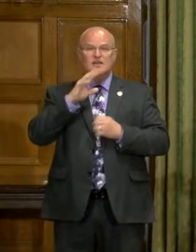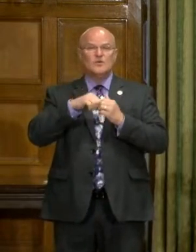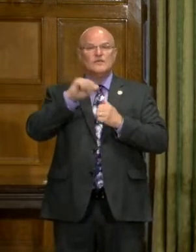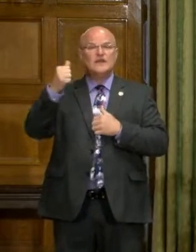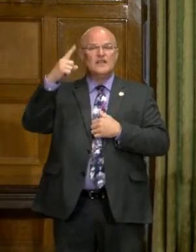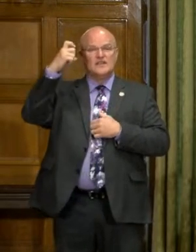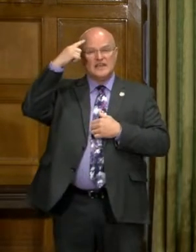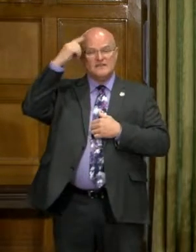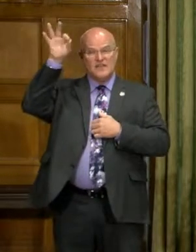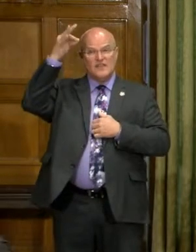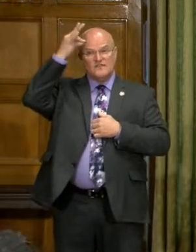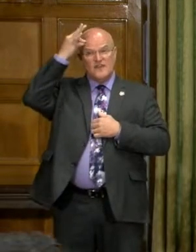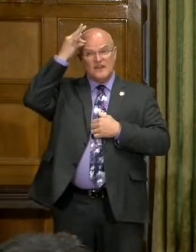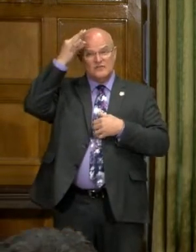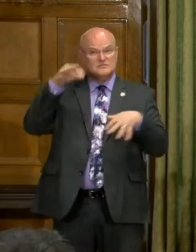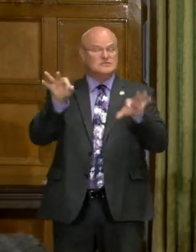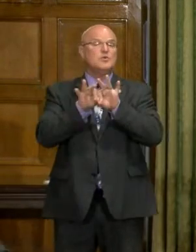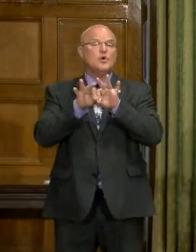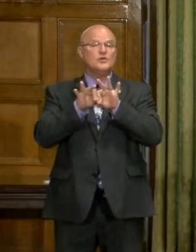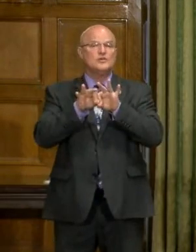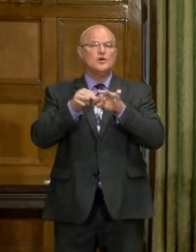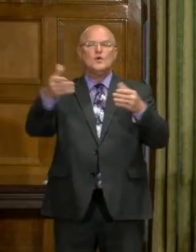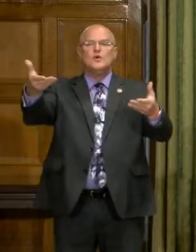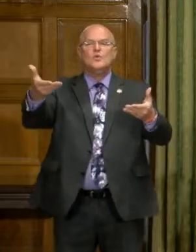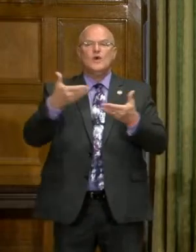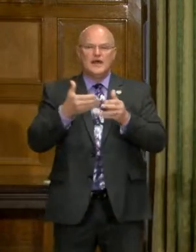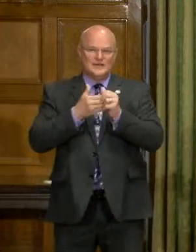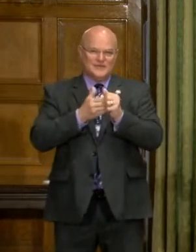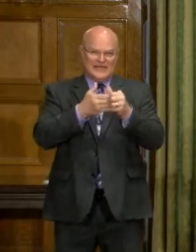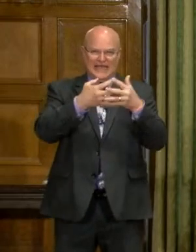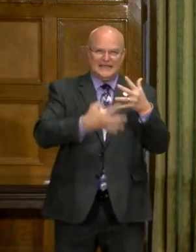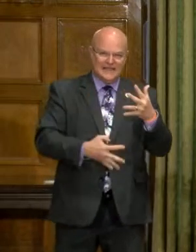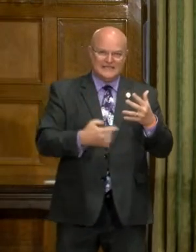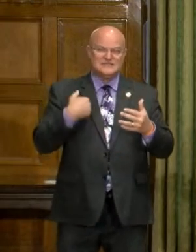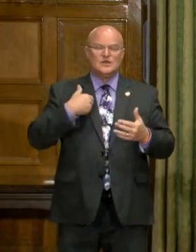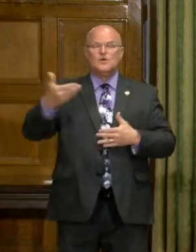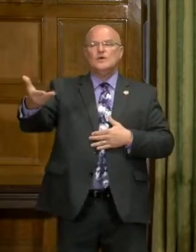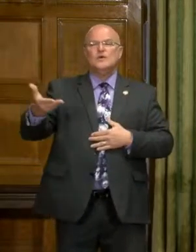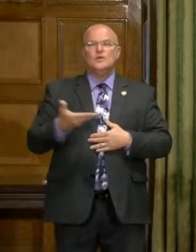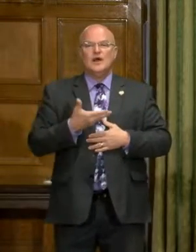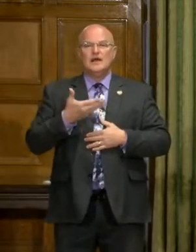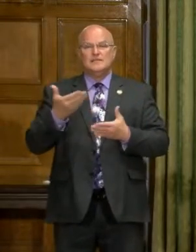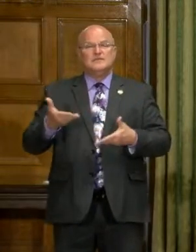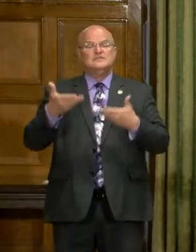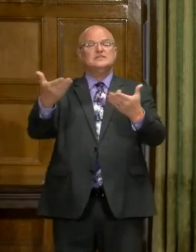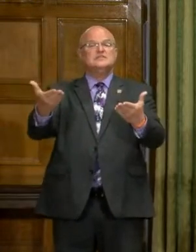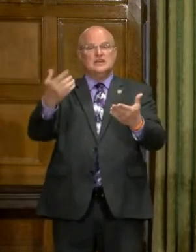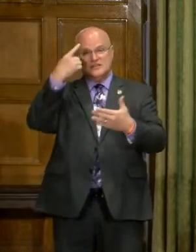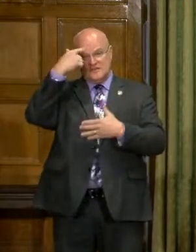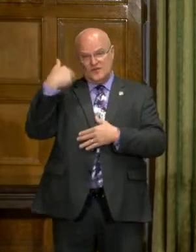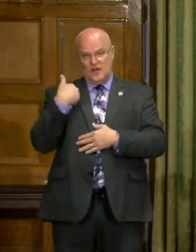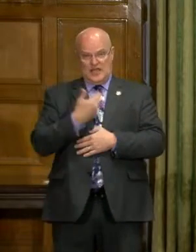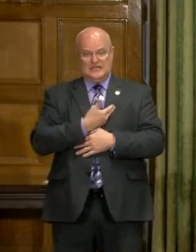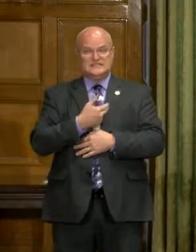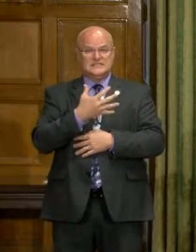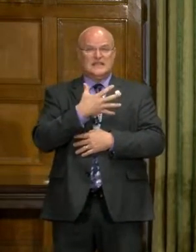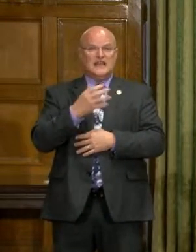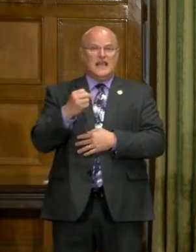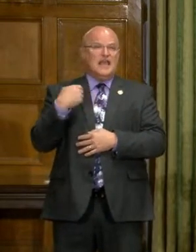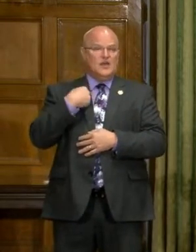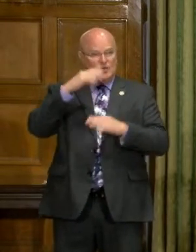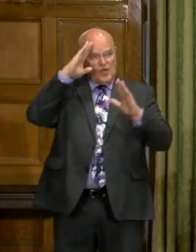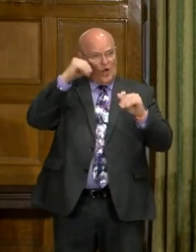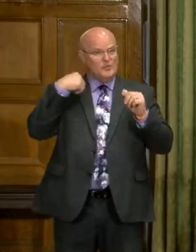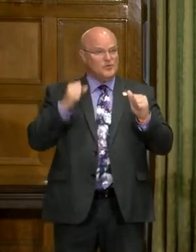governors that the federal role is important. We welcome their guidelines. We welcome their suggestions to us, and